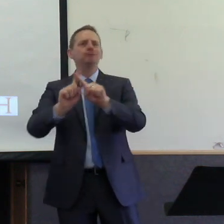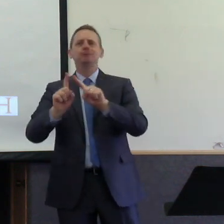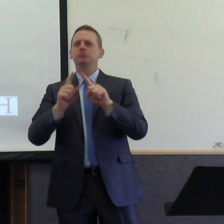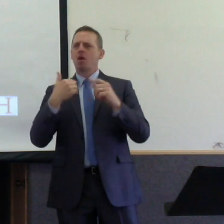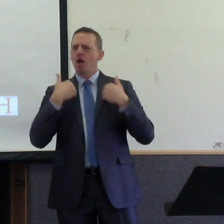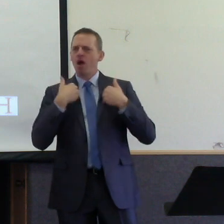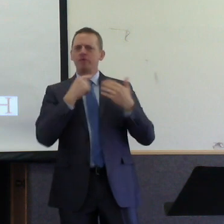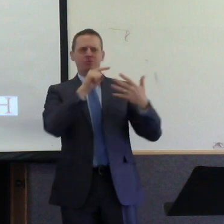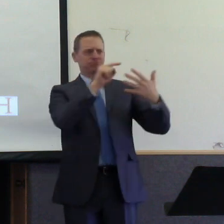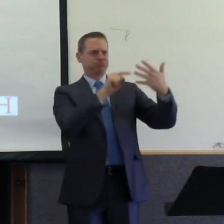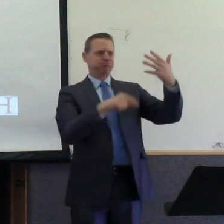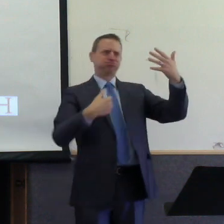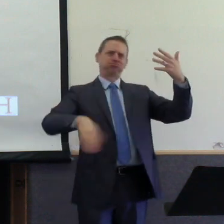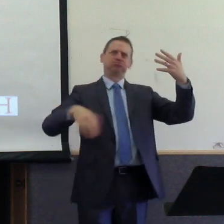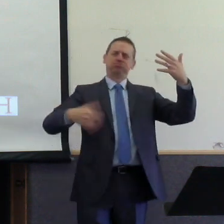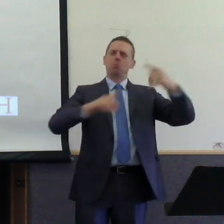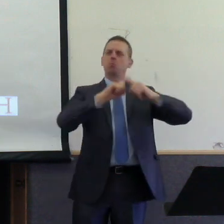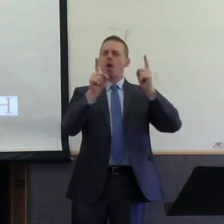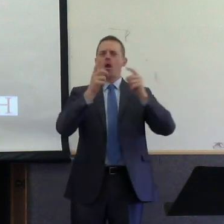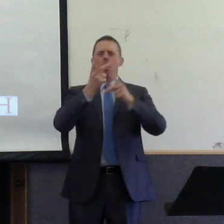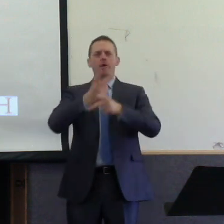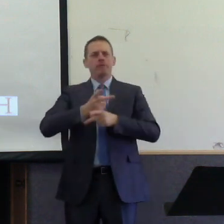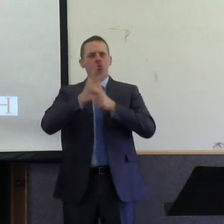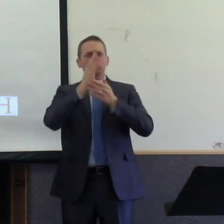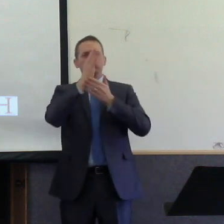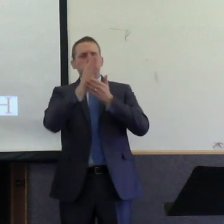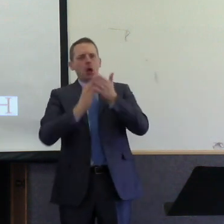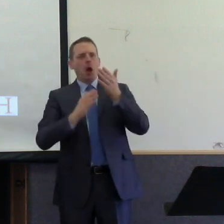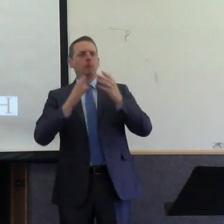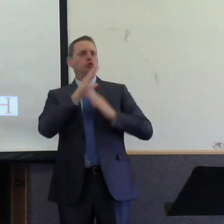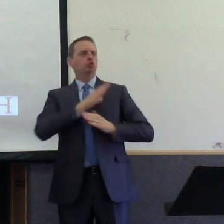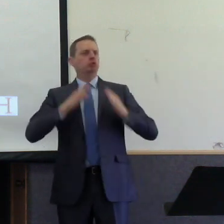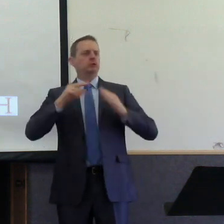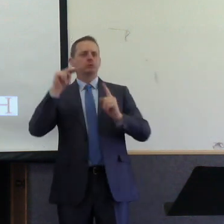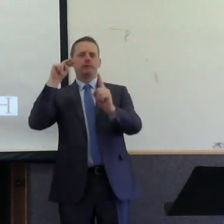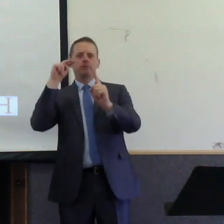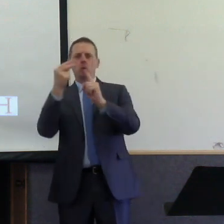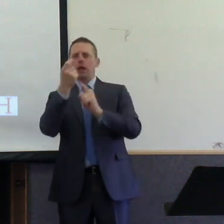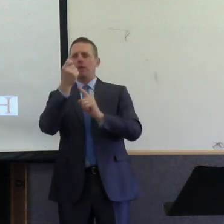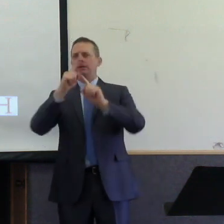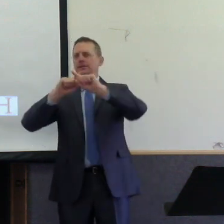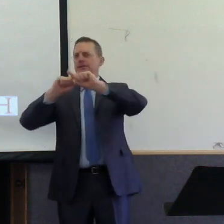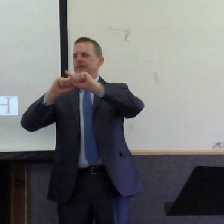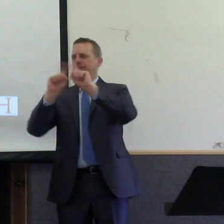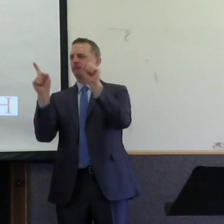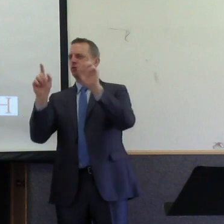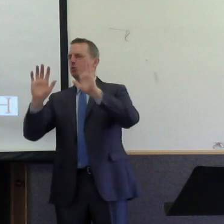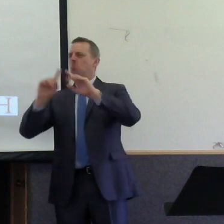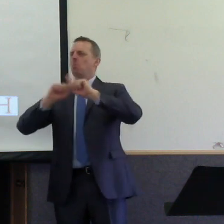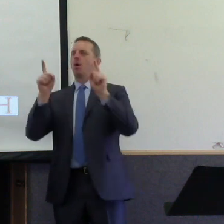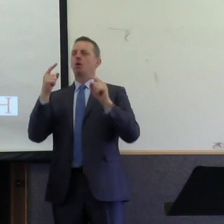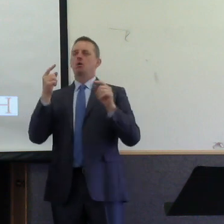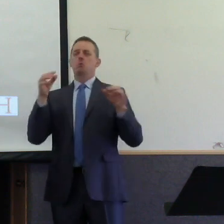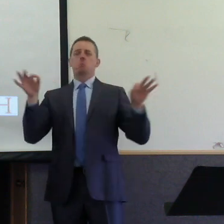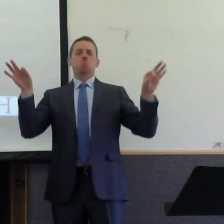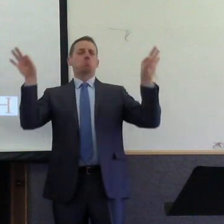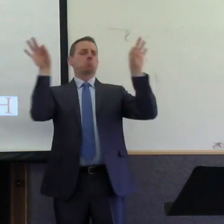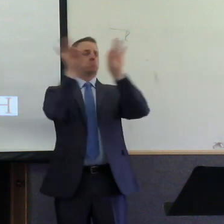in God's house to have these traditions and recognize the Christian view of it.